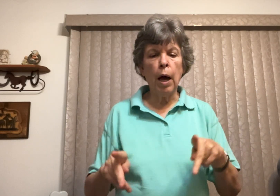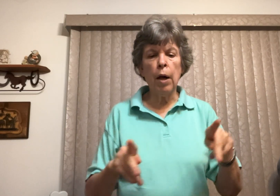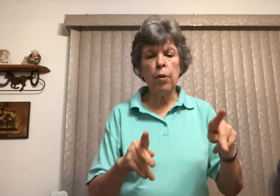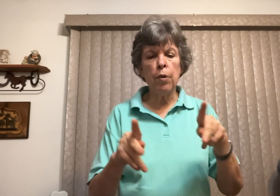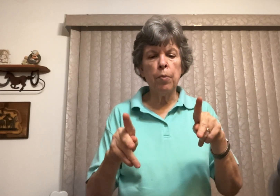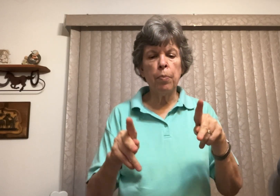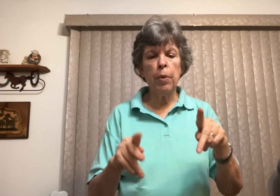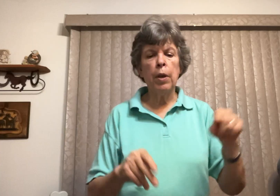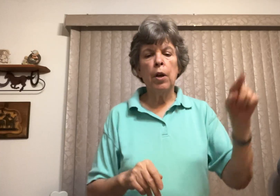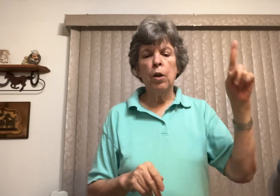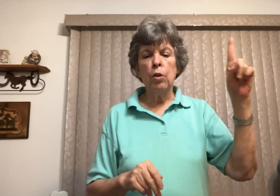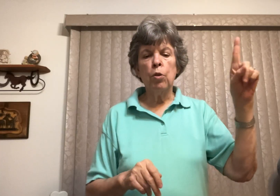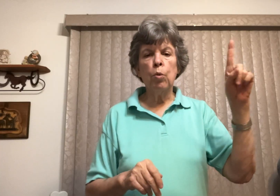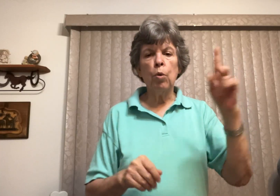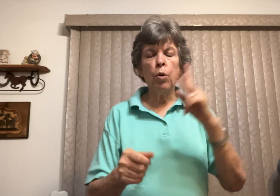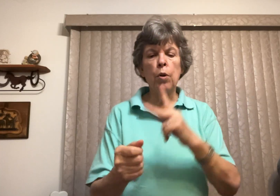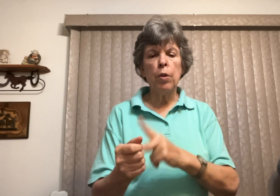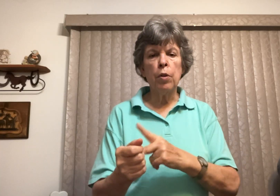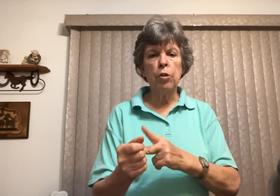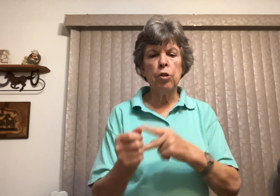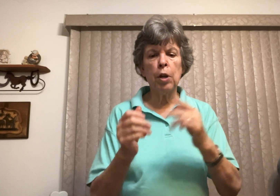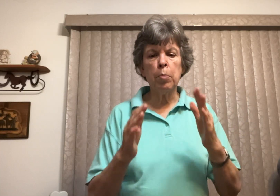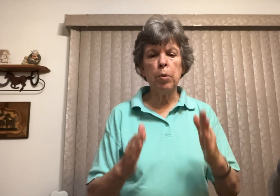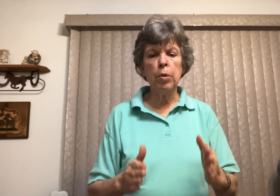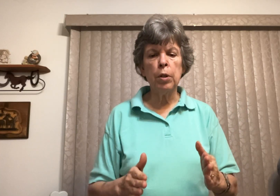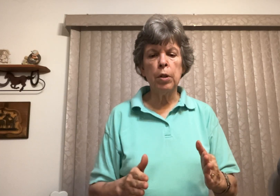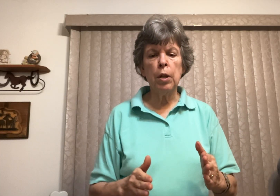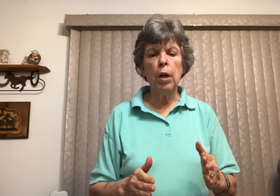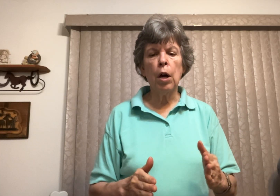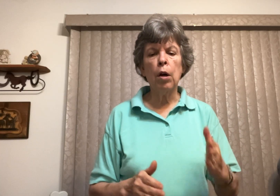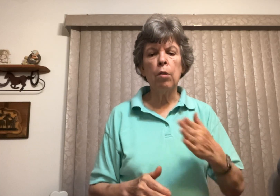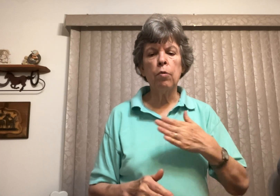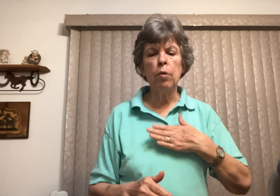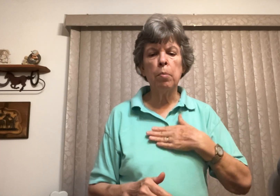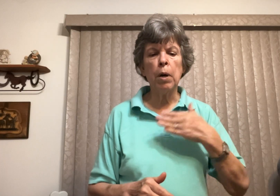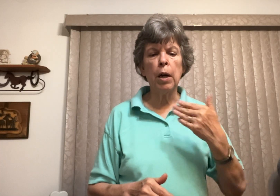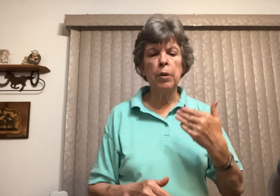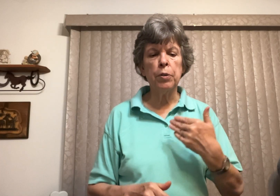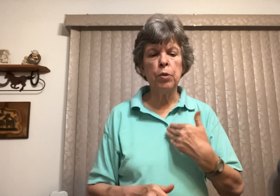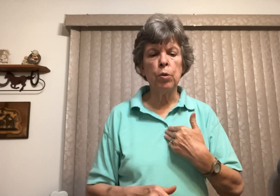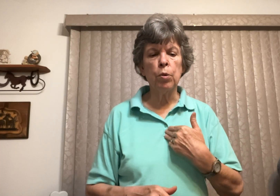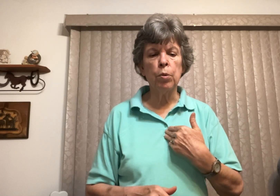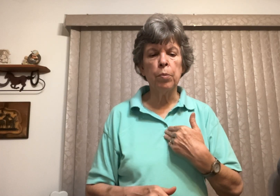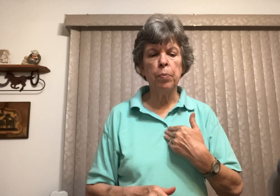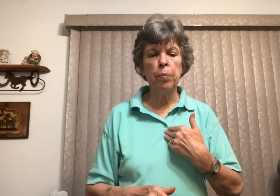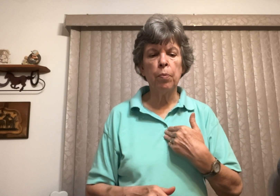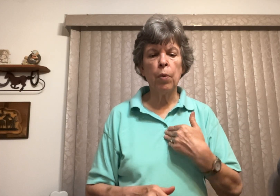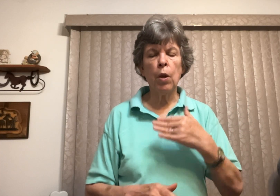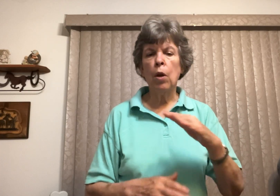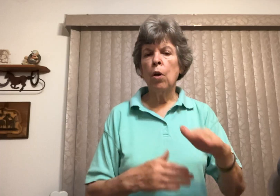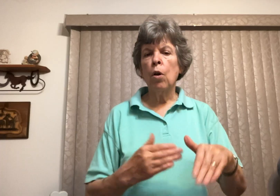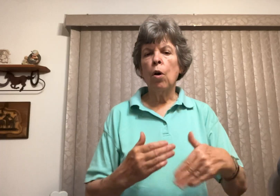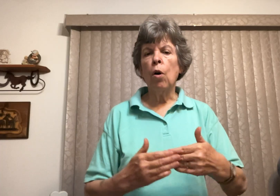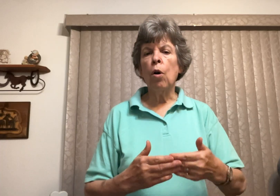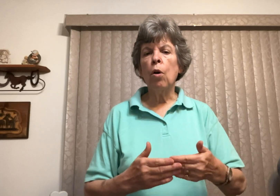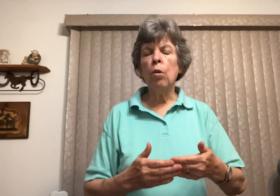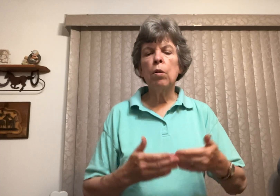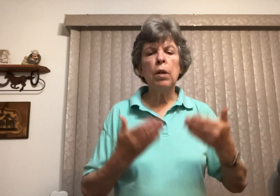path, you're the shepherd of my soul. All